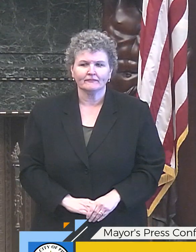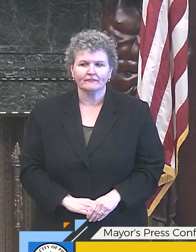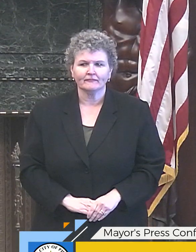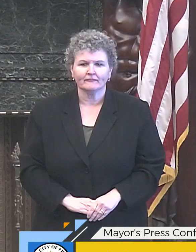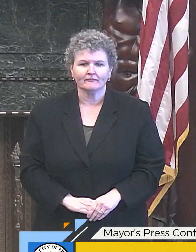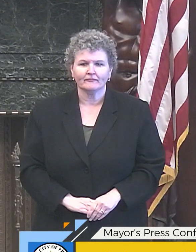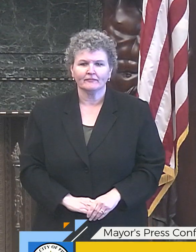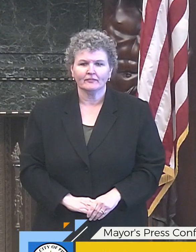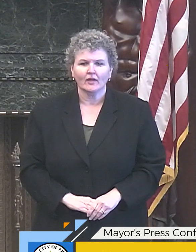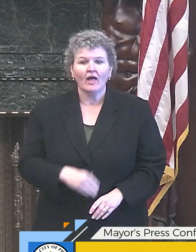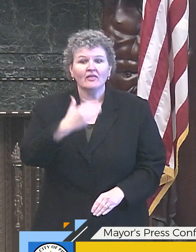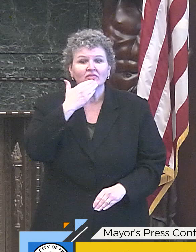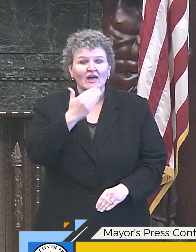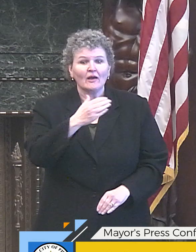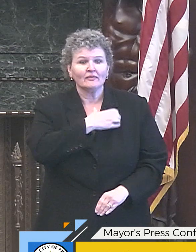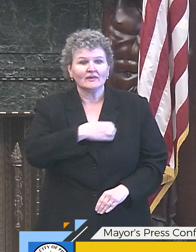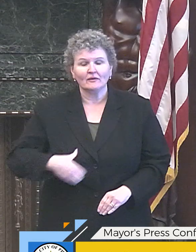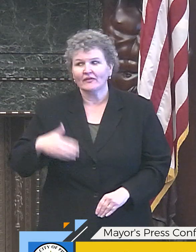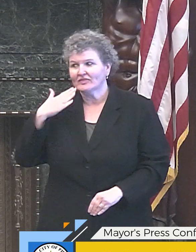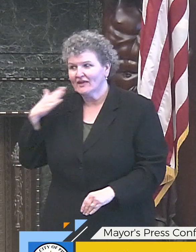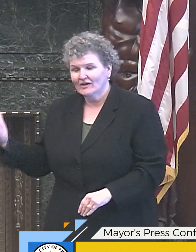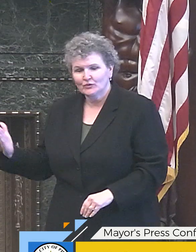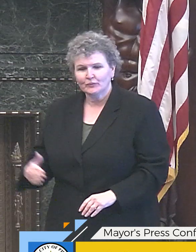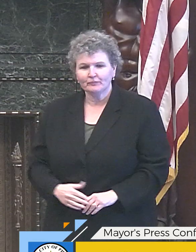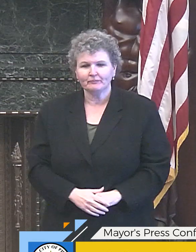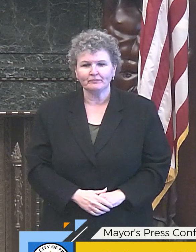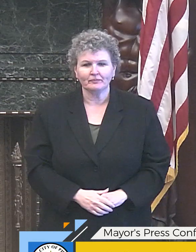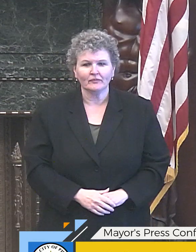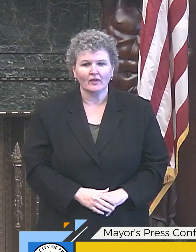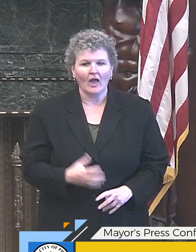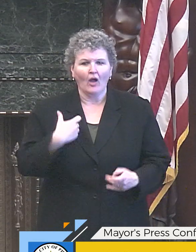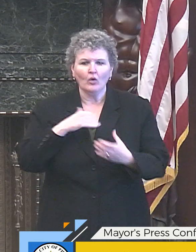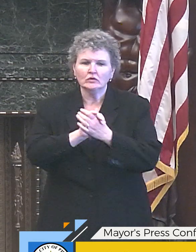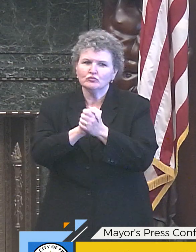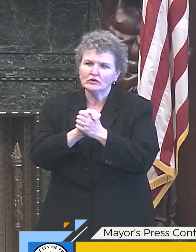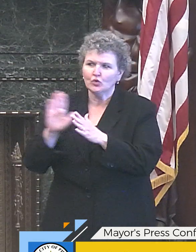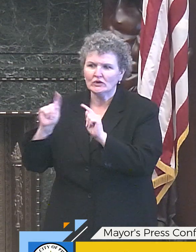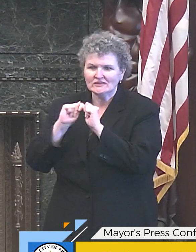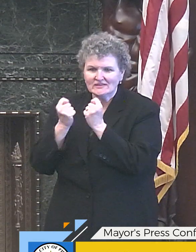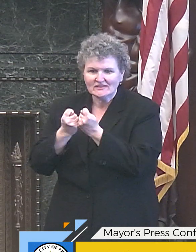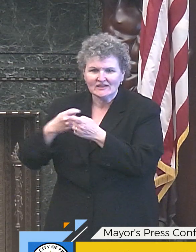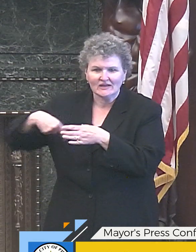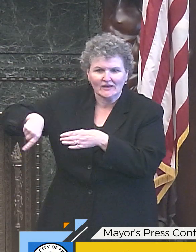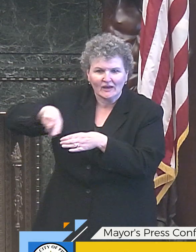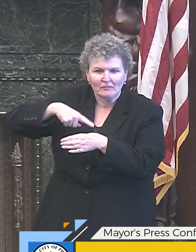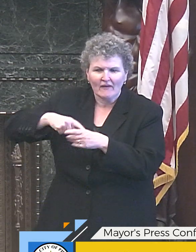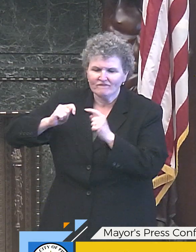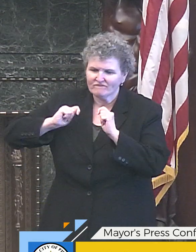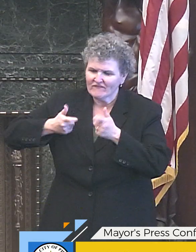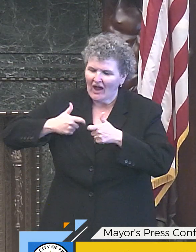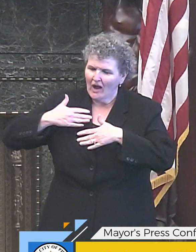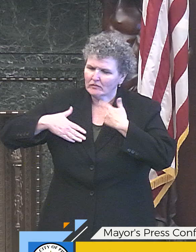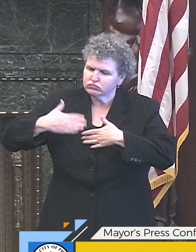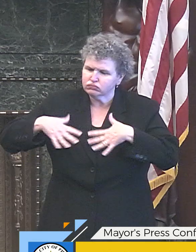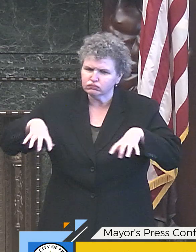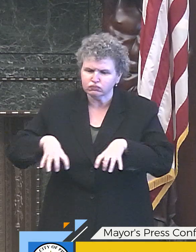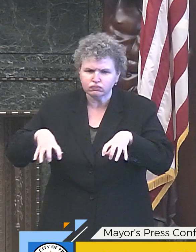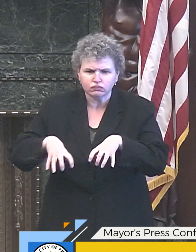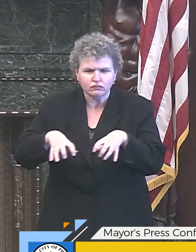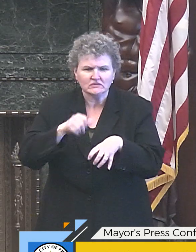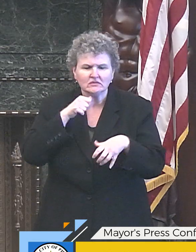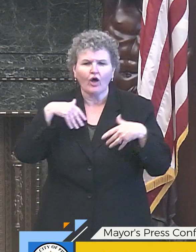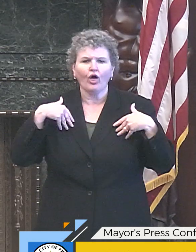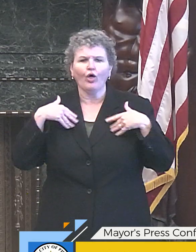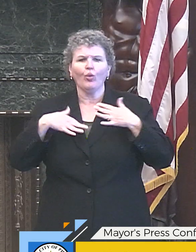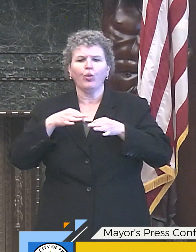Thank you, Mr. Mayor. Mr. Mayor, I just would like to congratulate your team for your swift action, getting ahead of this.